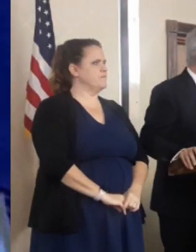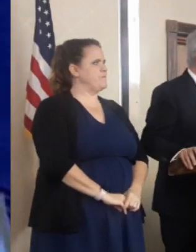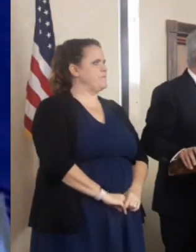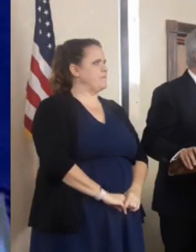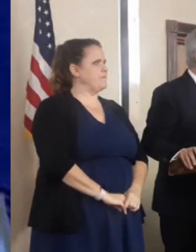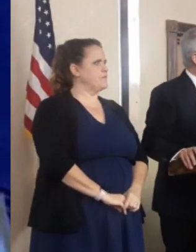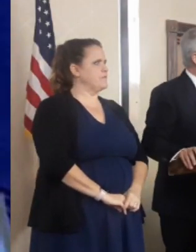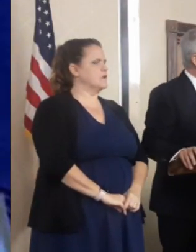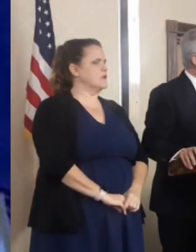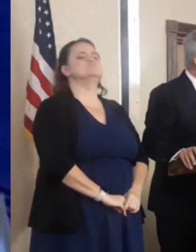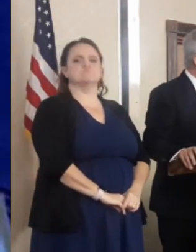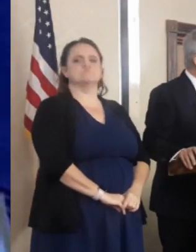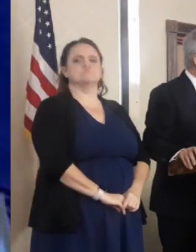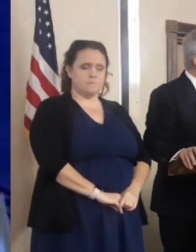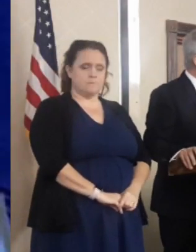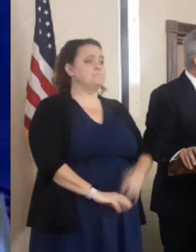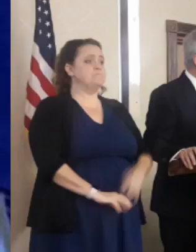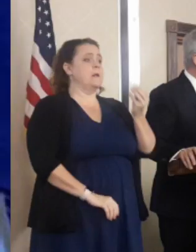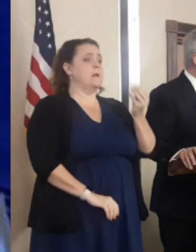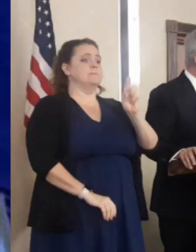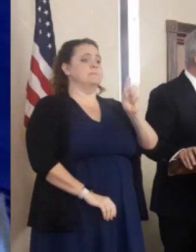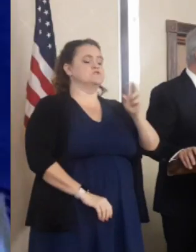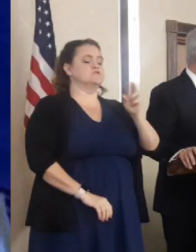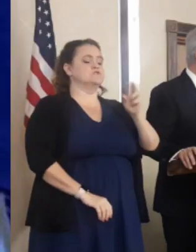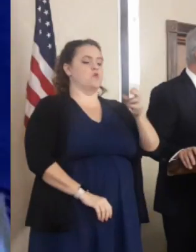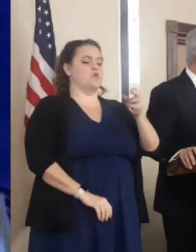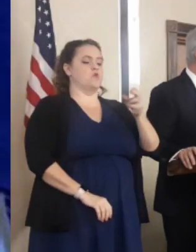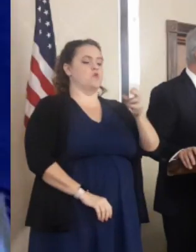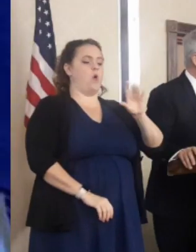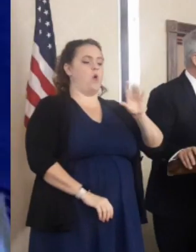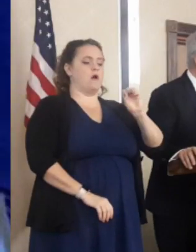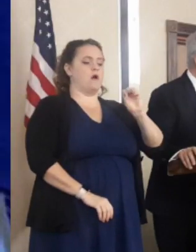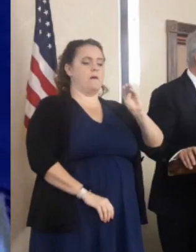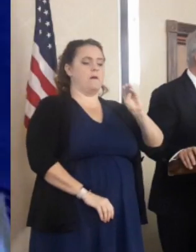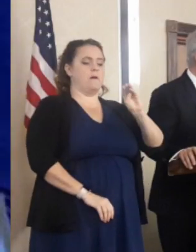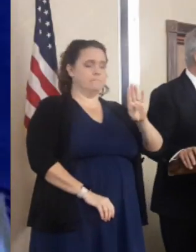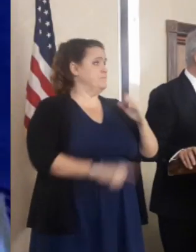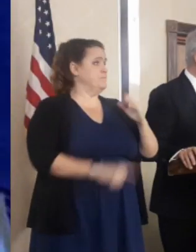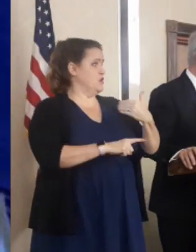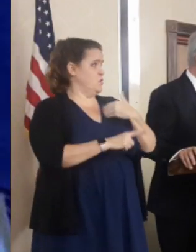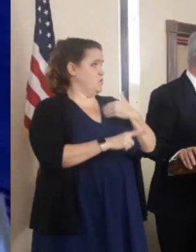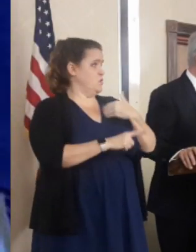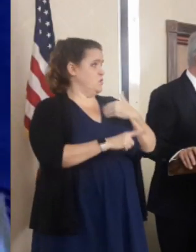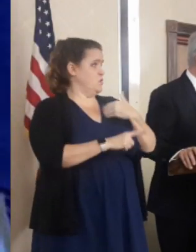Yes, so Mr. Holcomb, you have a motion to amend the notice rule change.